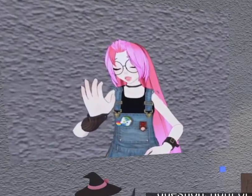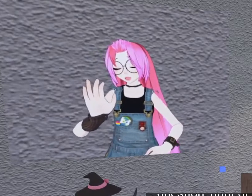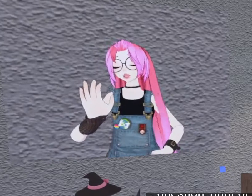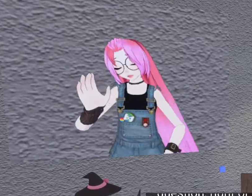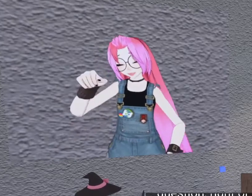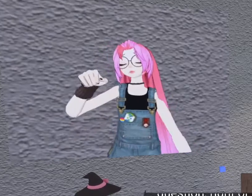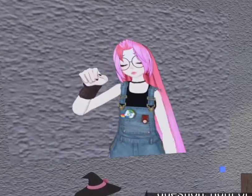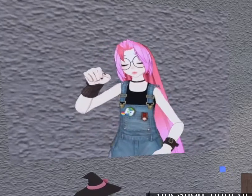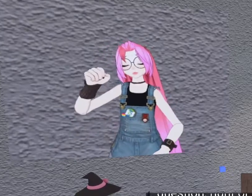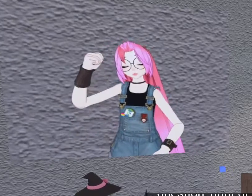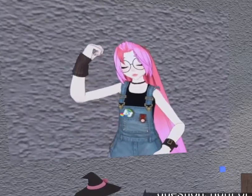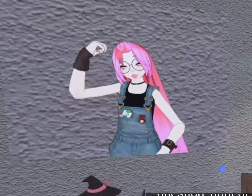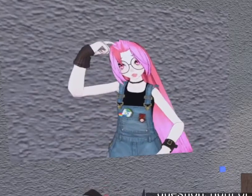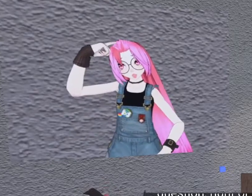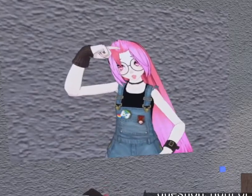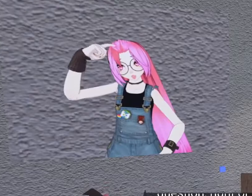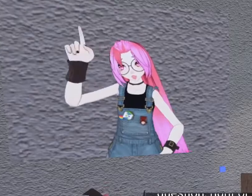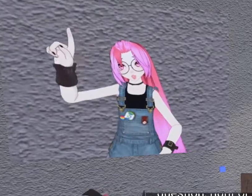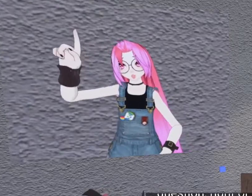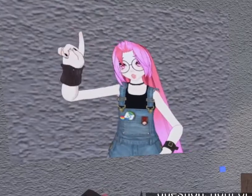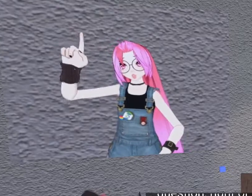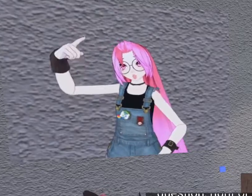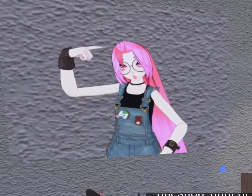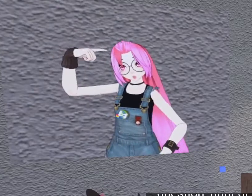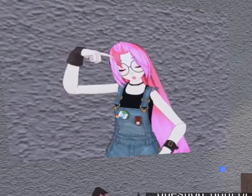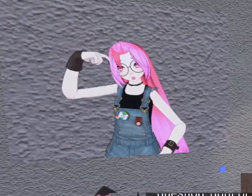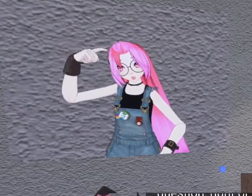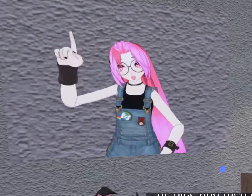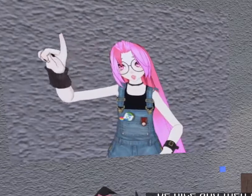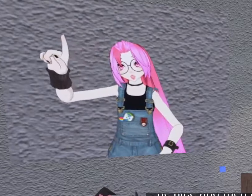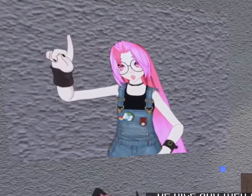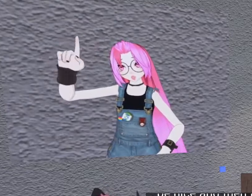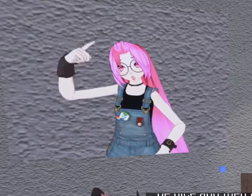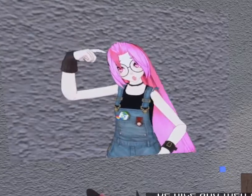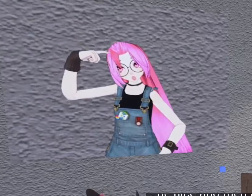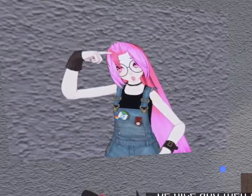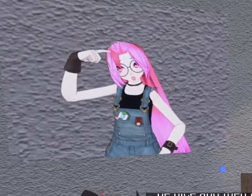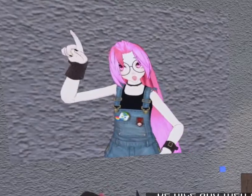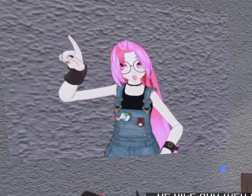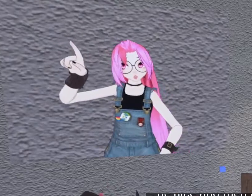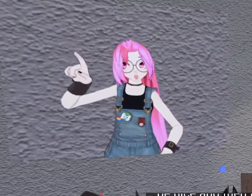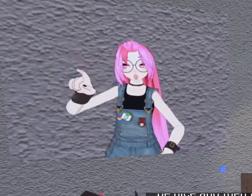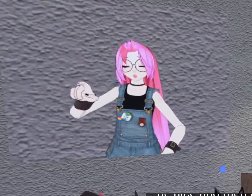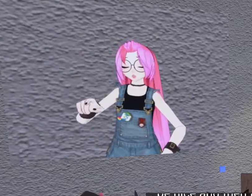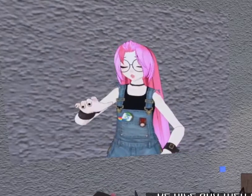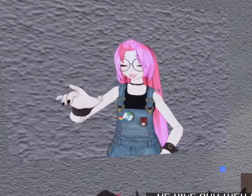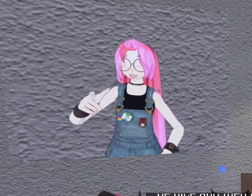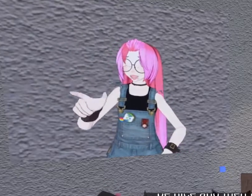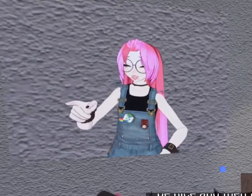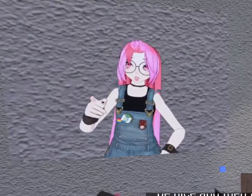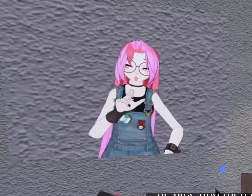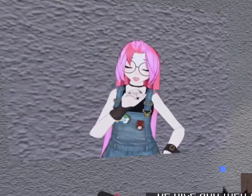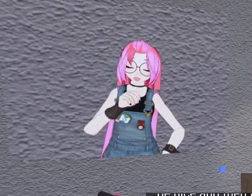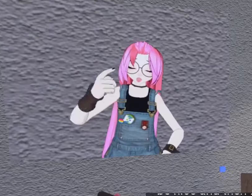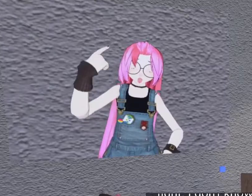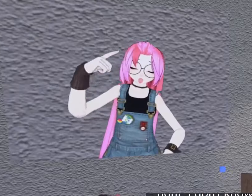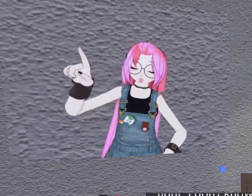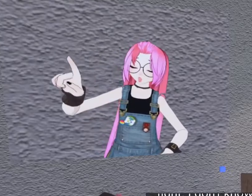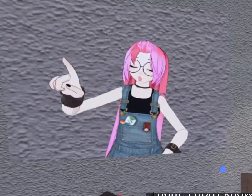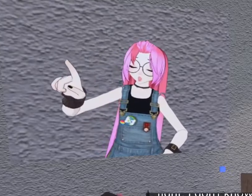Topic? Topic is the same as for. So this is for. It's also topic. So if you guys are like talking for, it